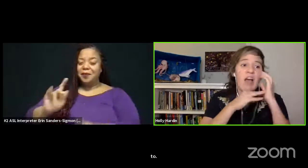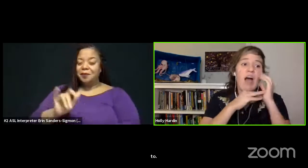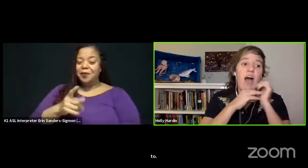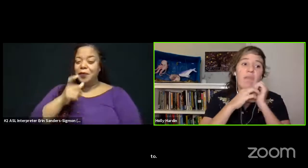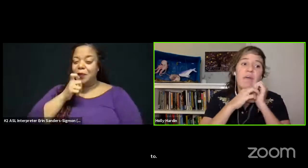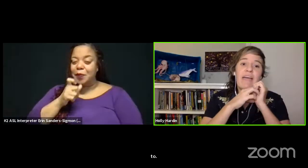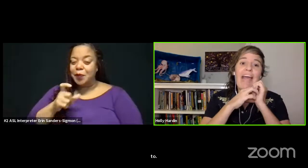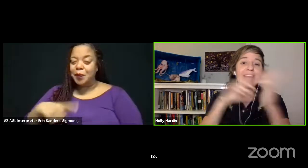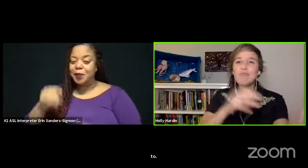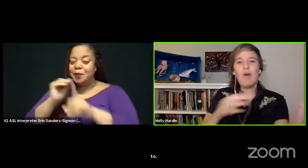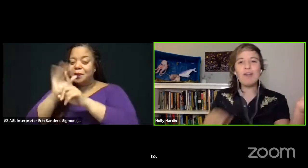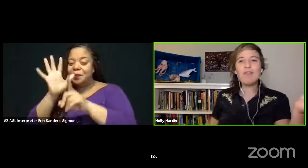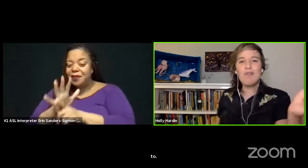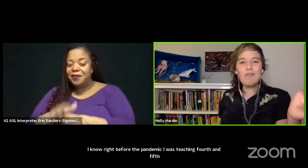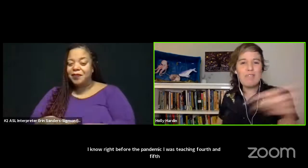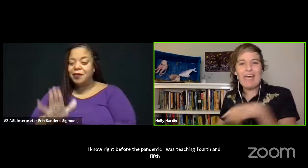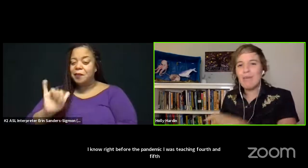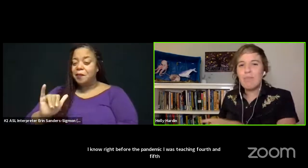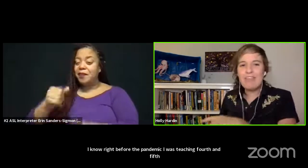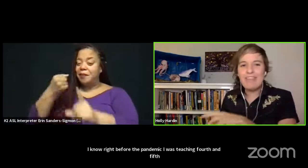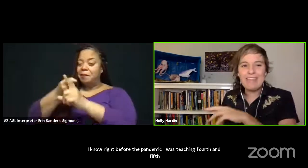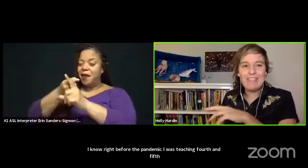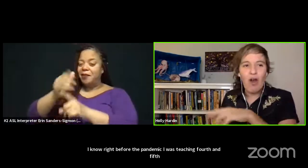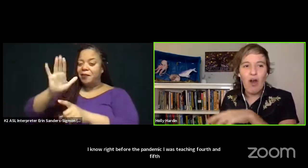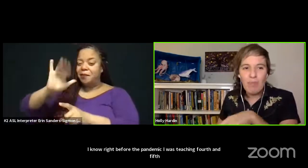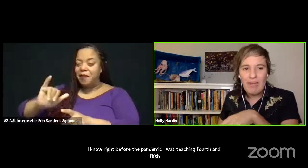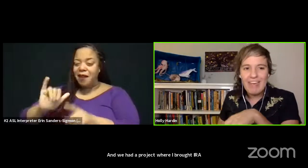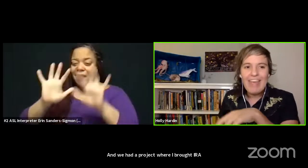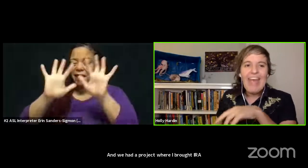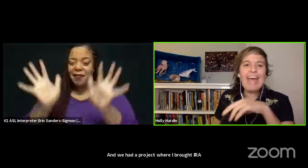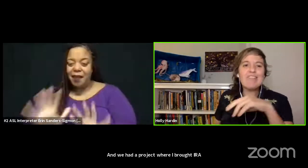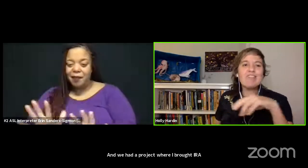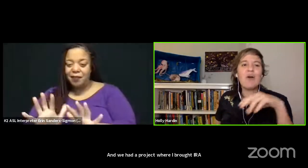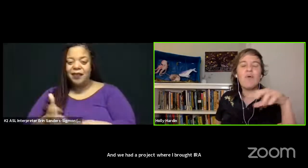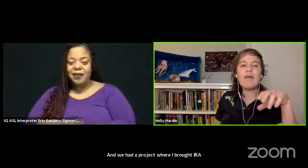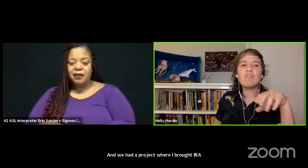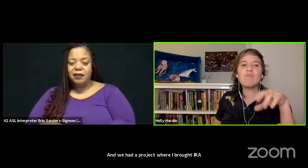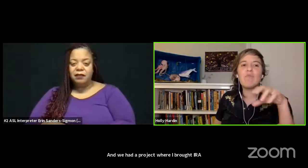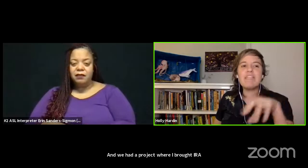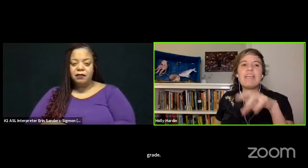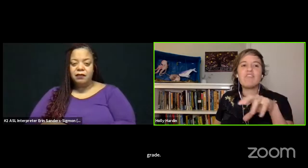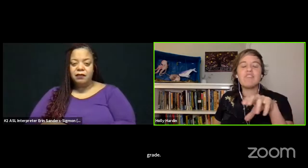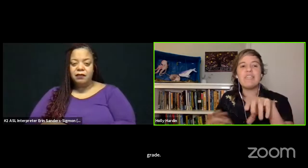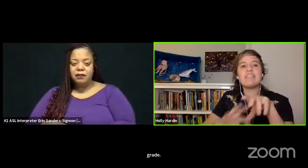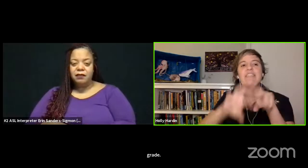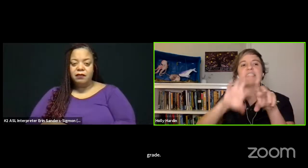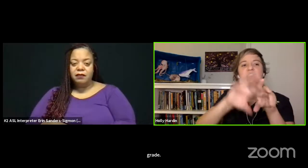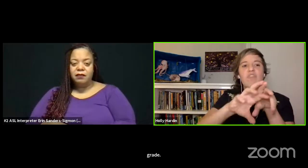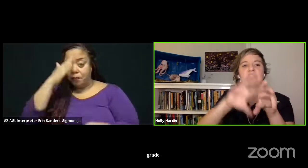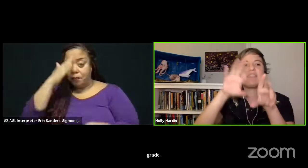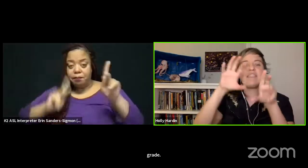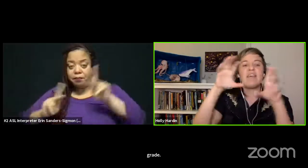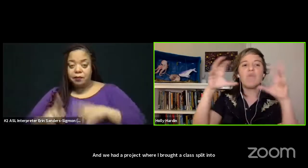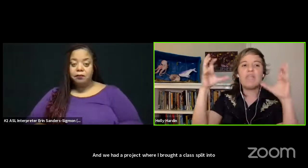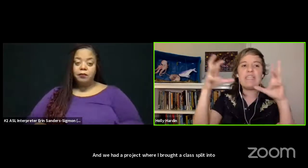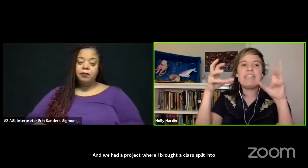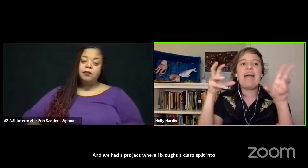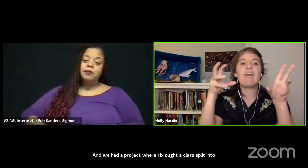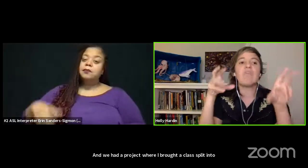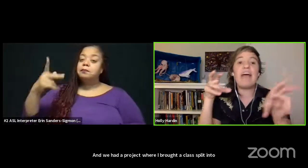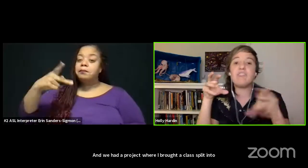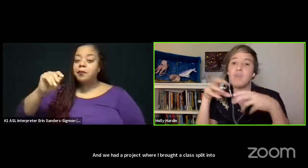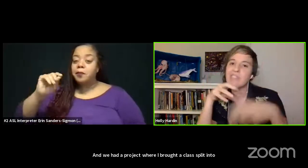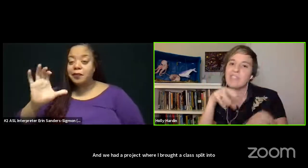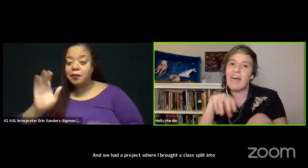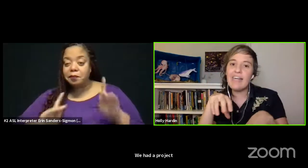color. And those were also the groups that had emitted the least carbon. And so it was really interesting to see students really